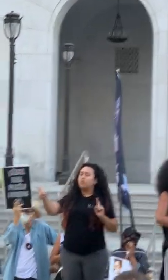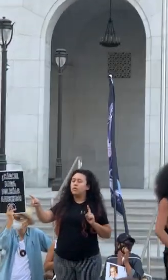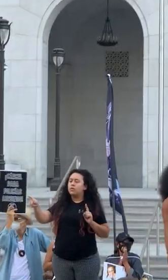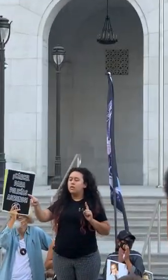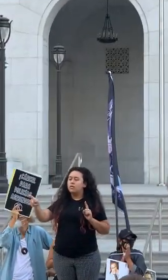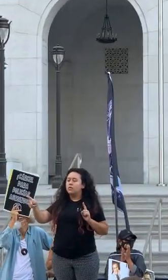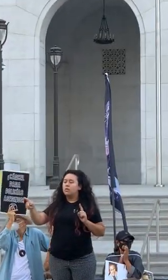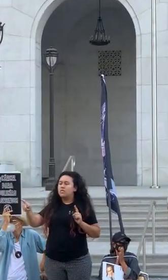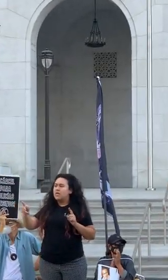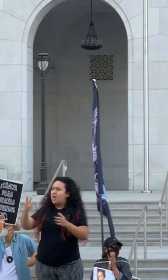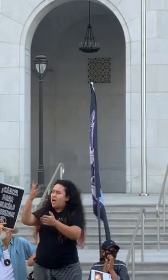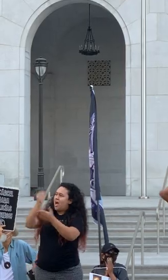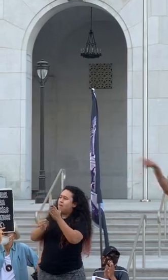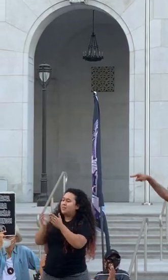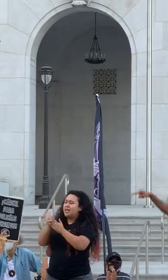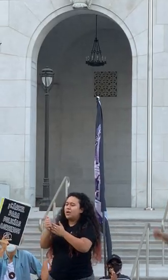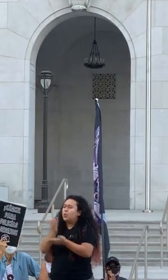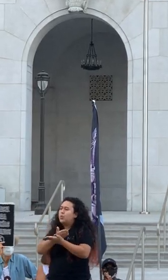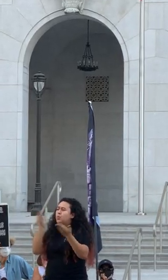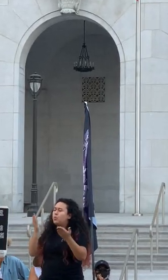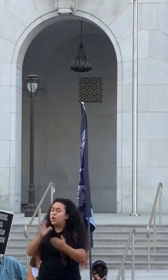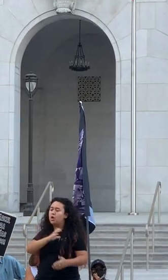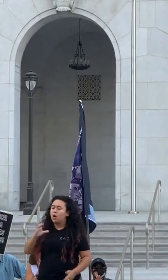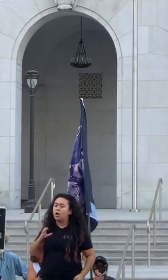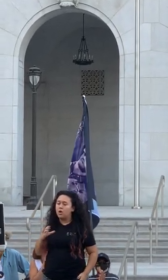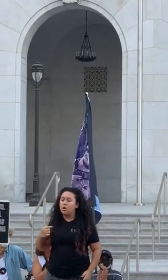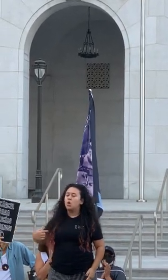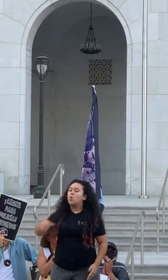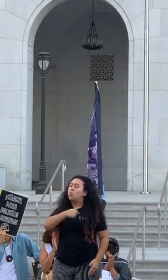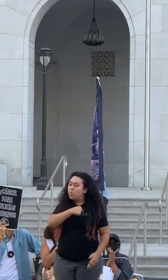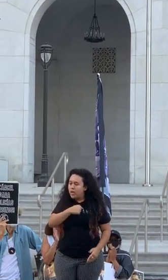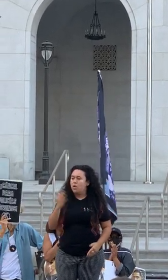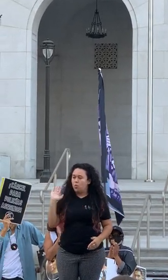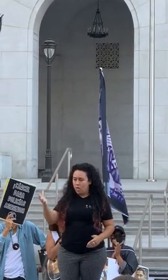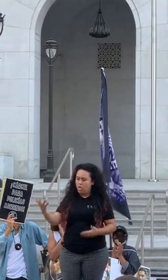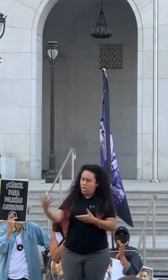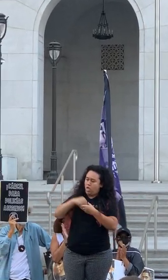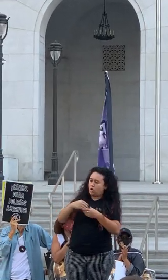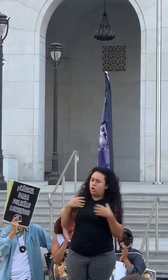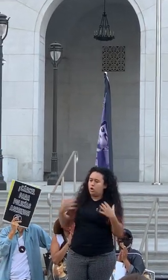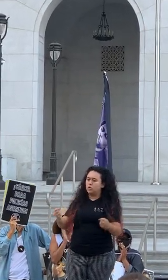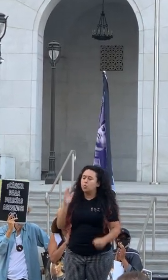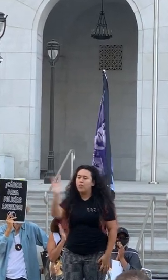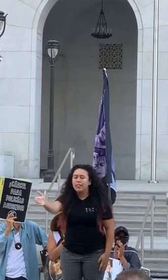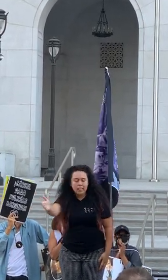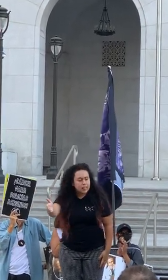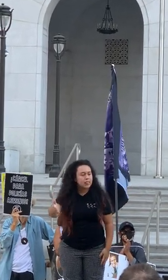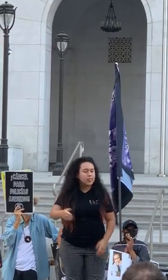true leadership in our Congress, we will have courage.